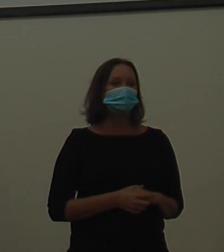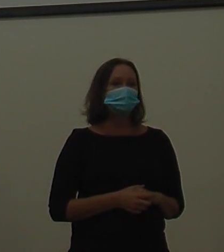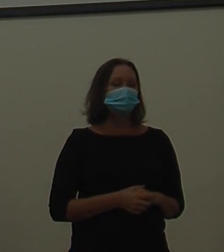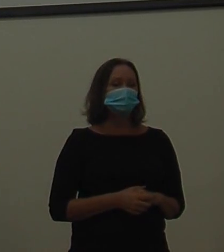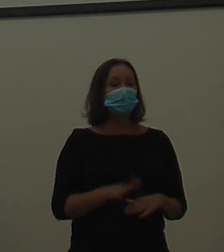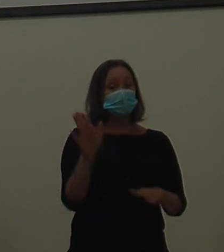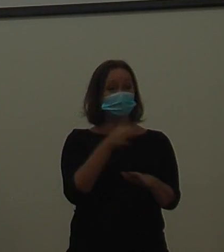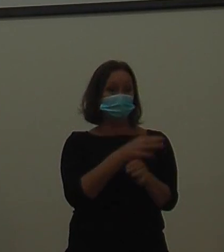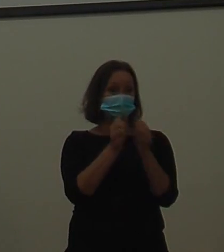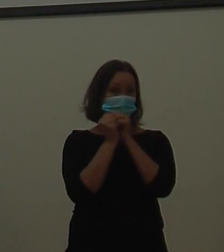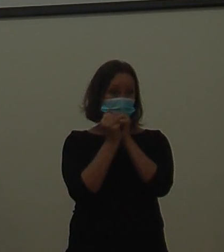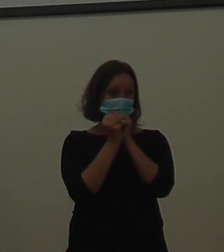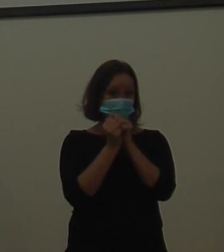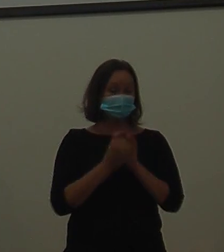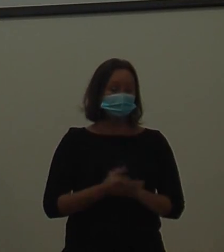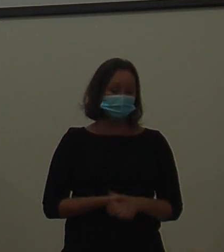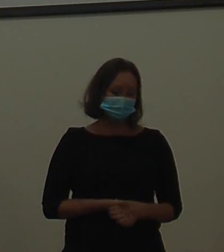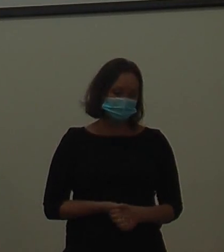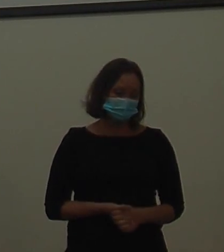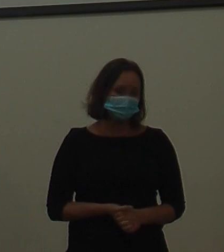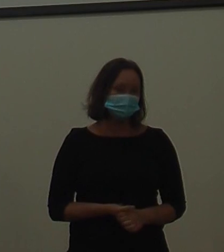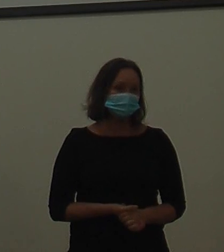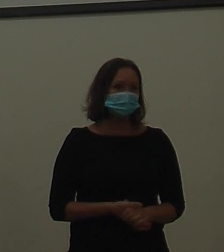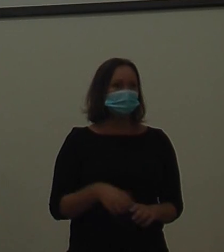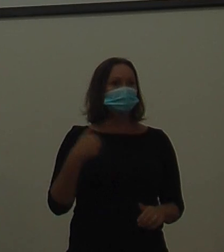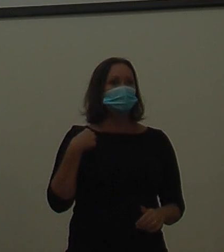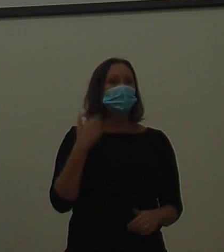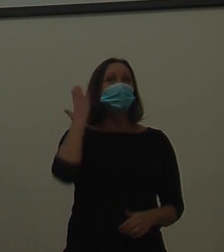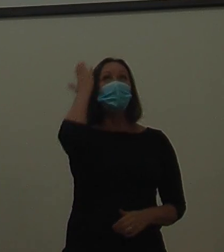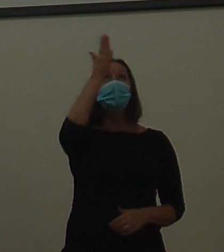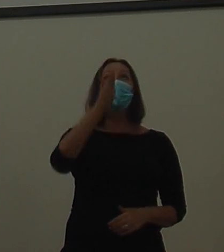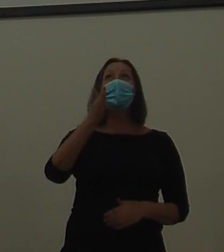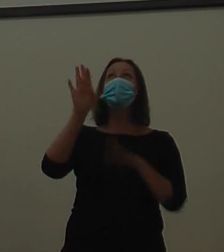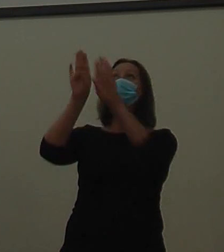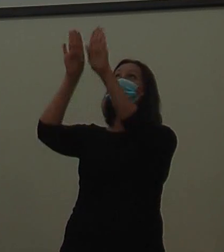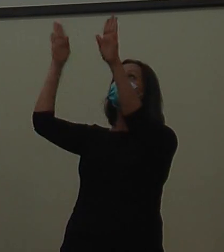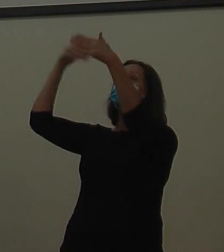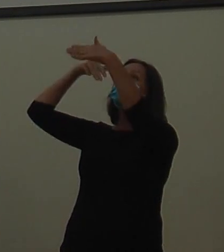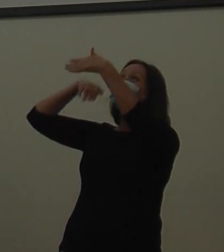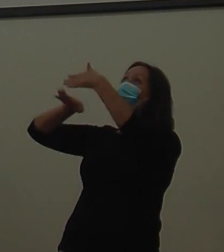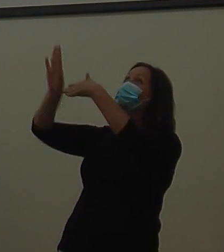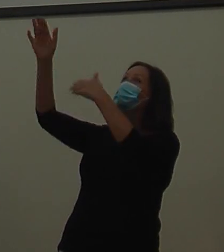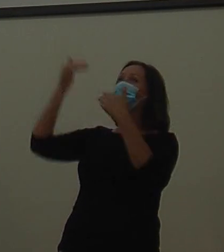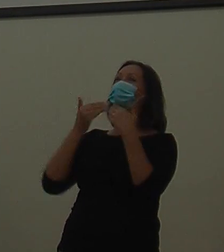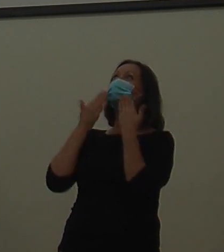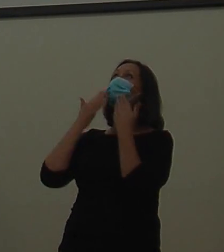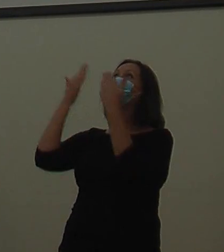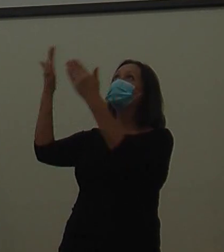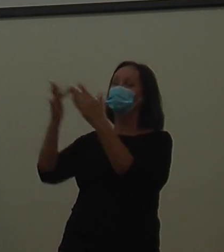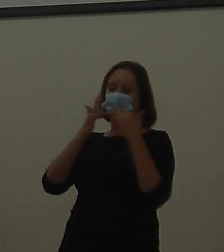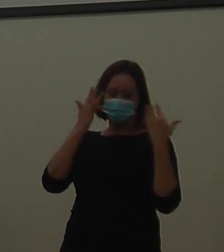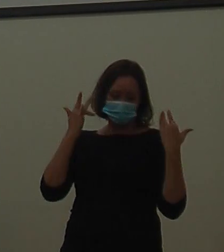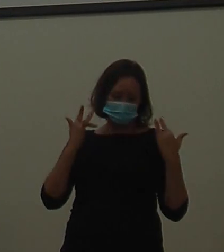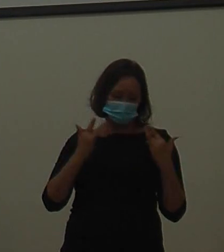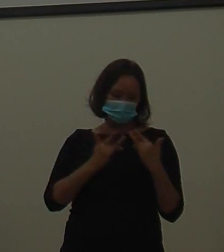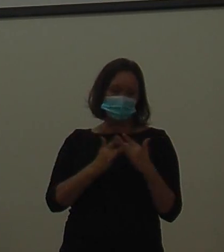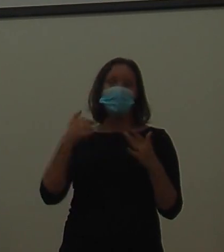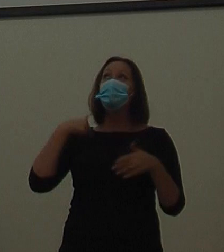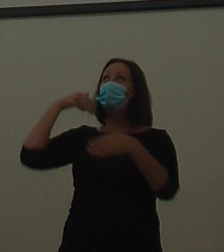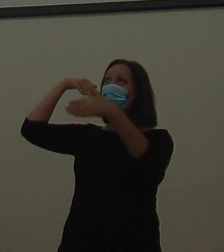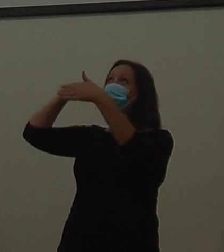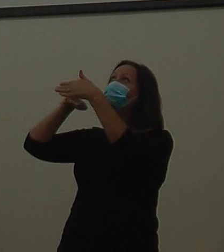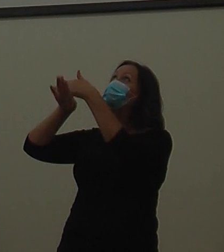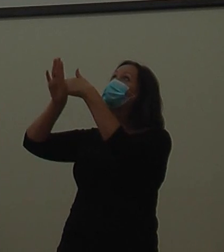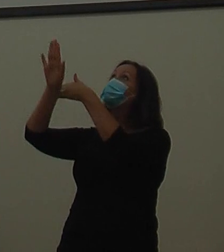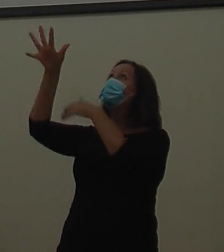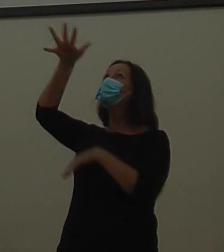Let's sing together. I will enter his gates with thanksgiving in my heart. I will enter